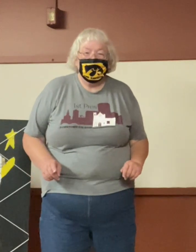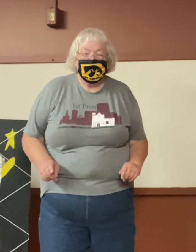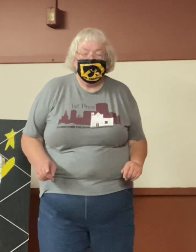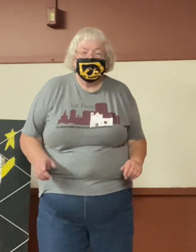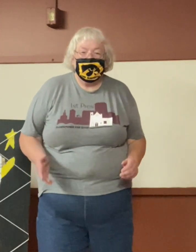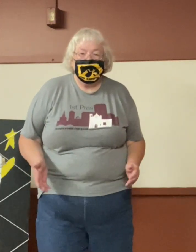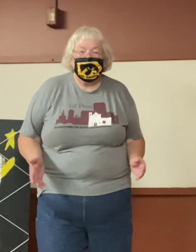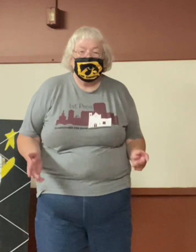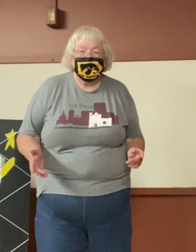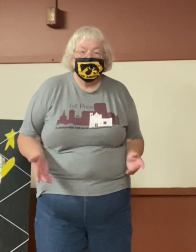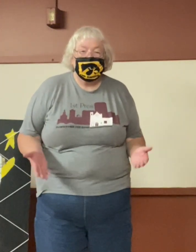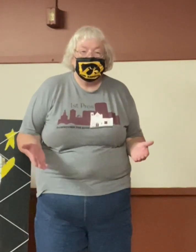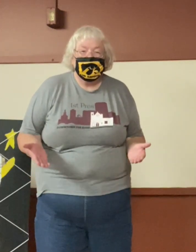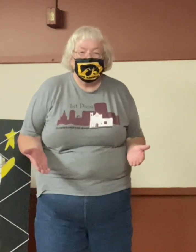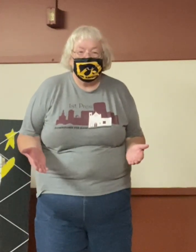me the things I need.